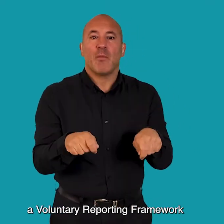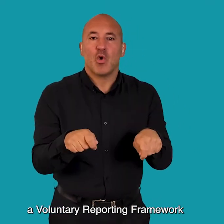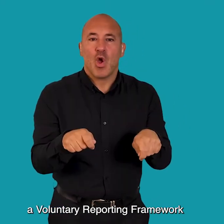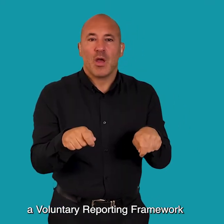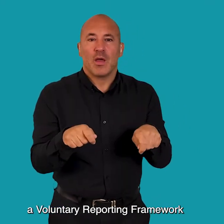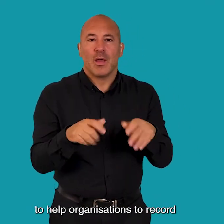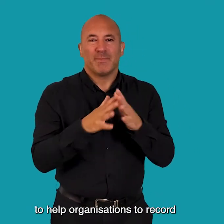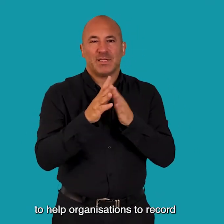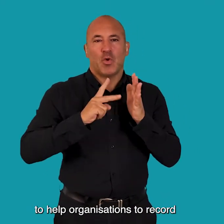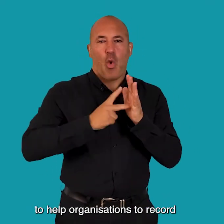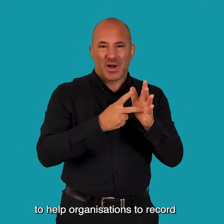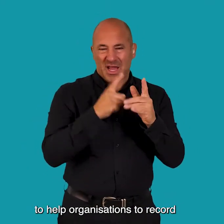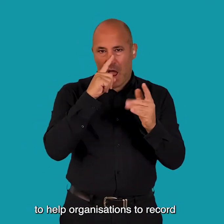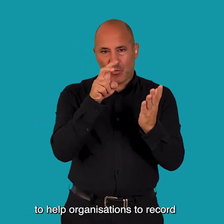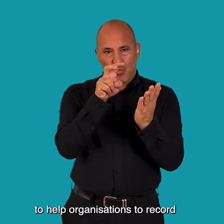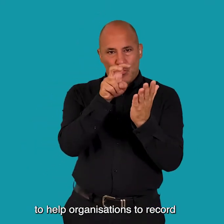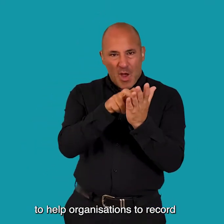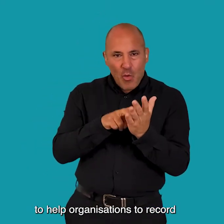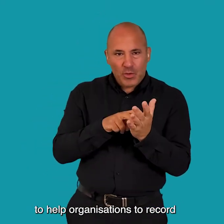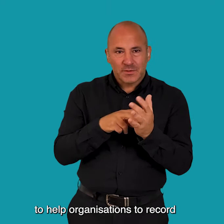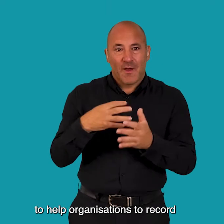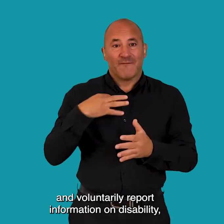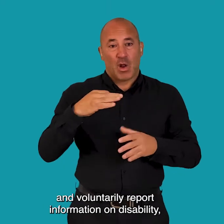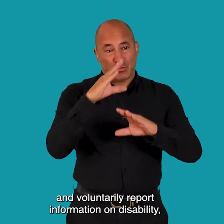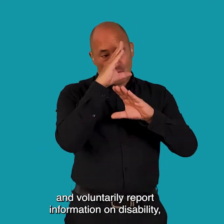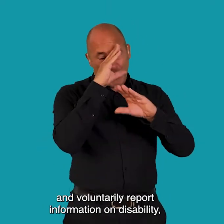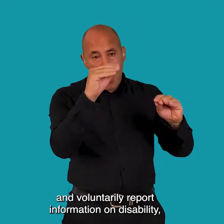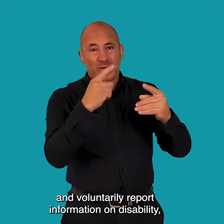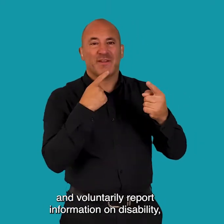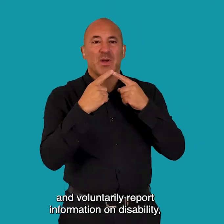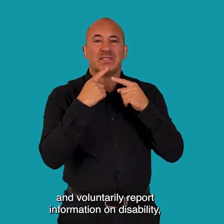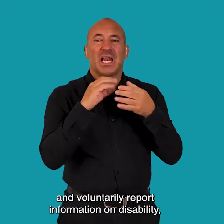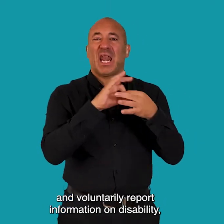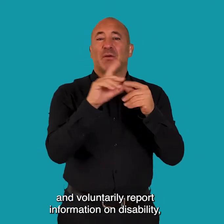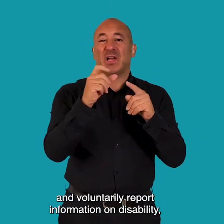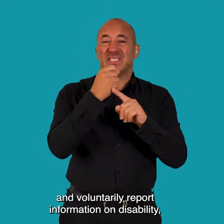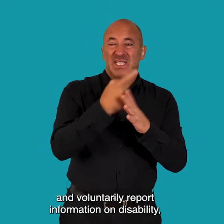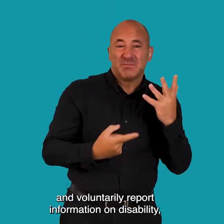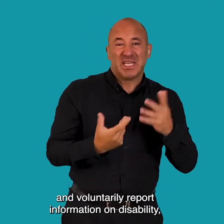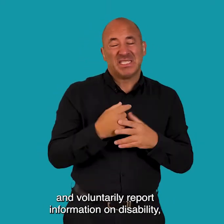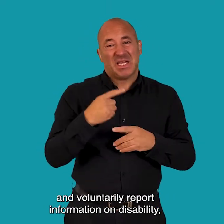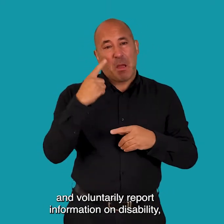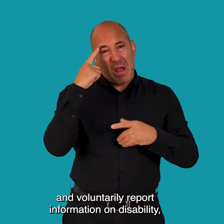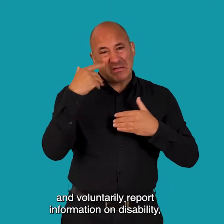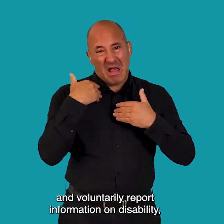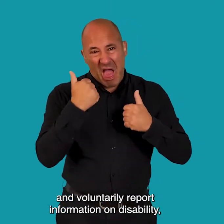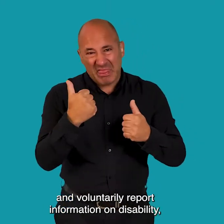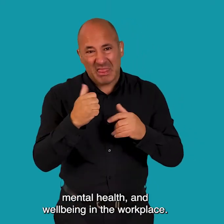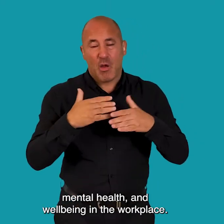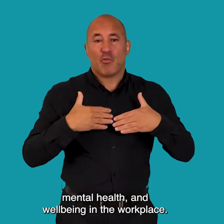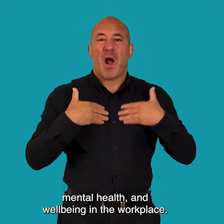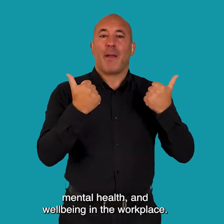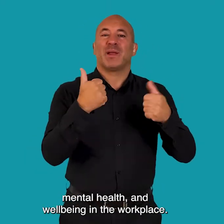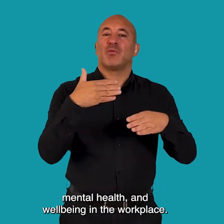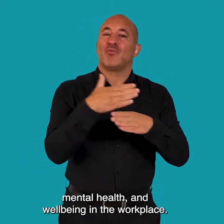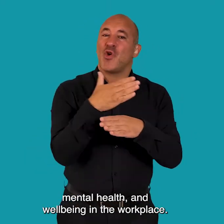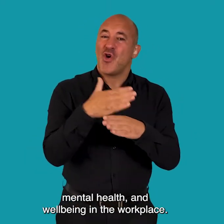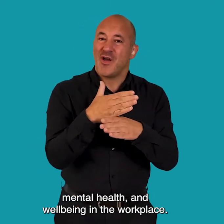framework to help organisations to record and voluntarily report information on disability, mental health and well-being